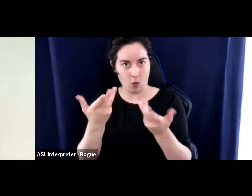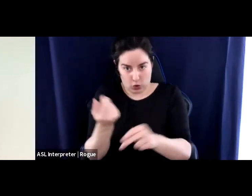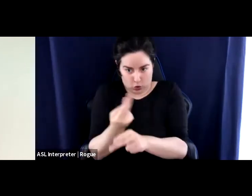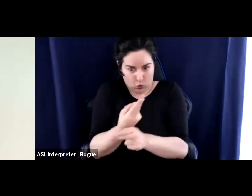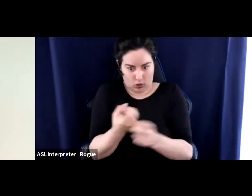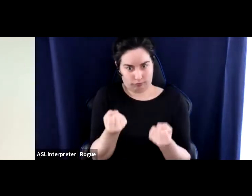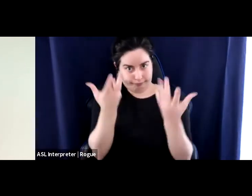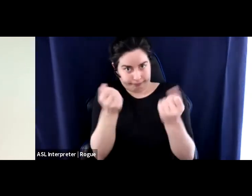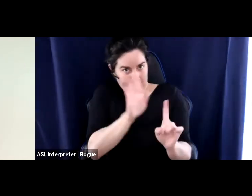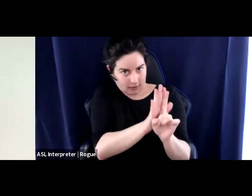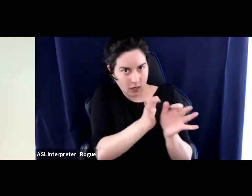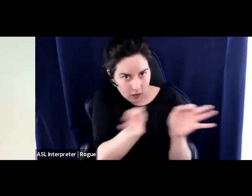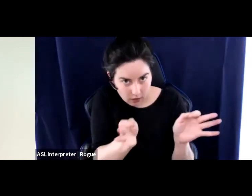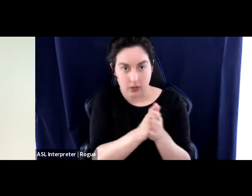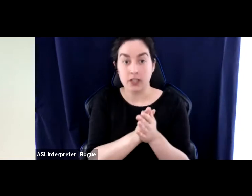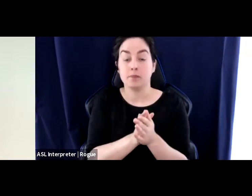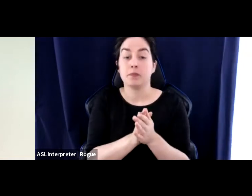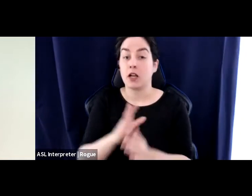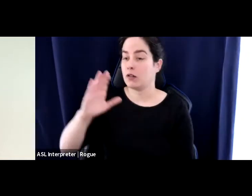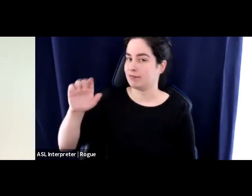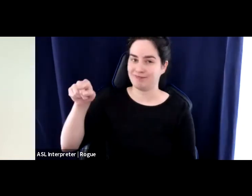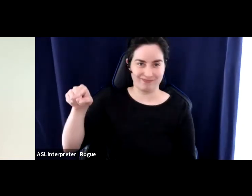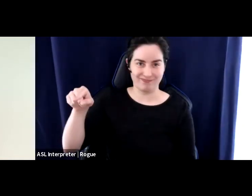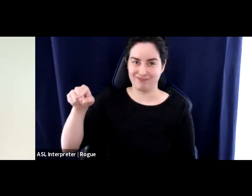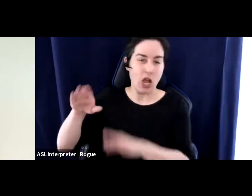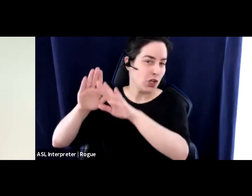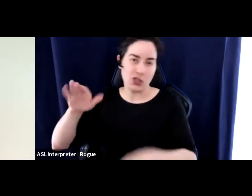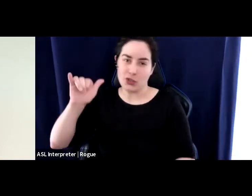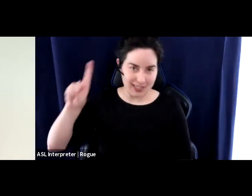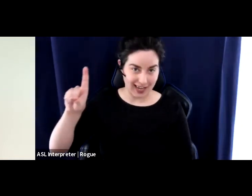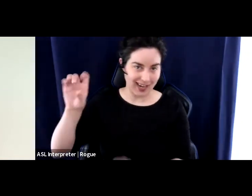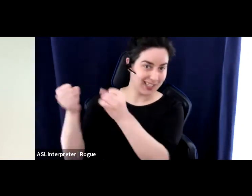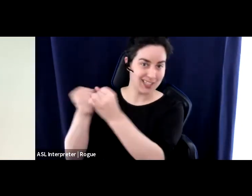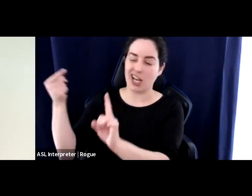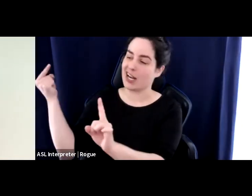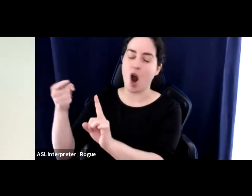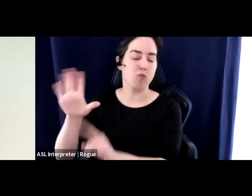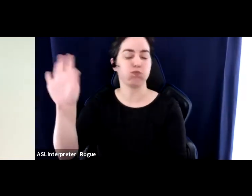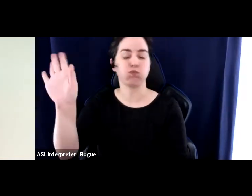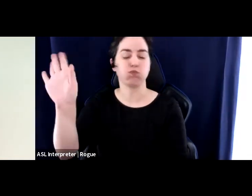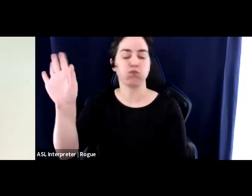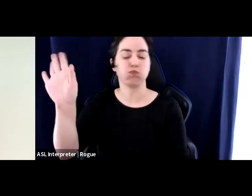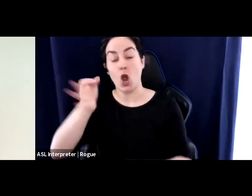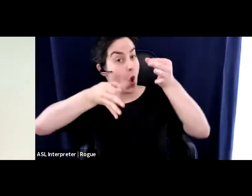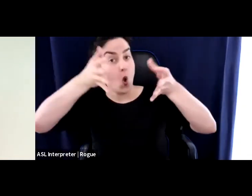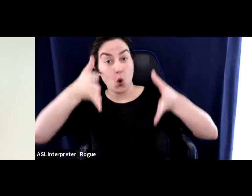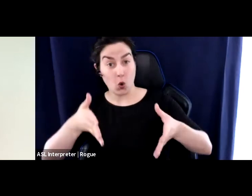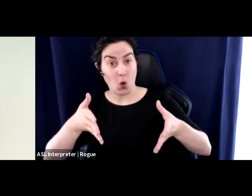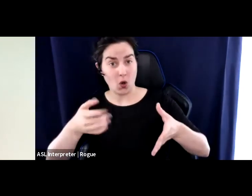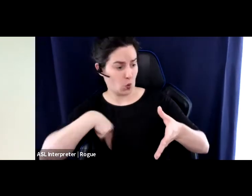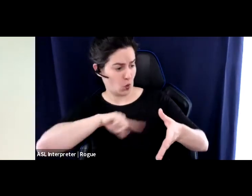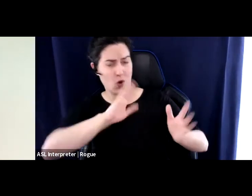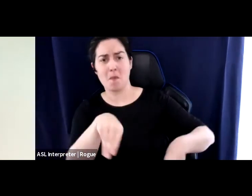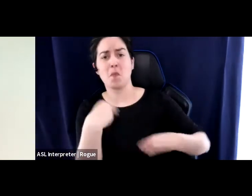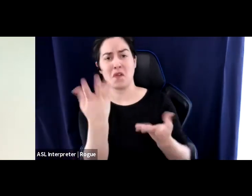Society appealed that lower court order and argued that the court should not have ordered them to provide a worker familiar